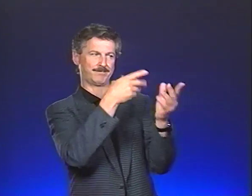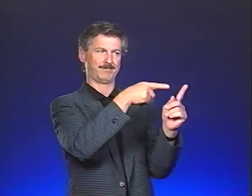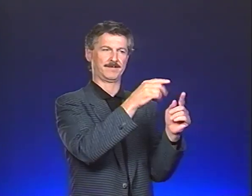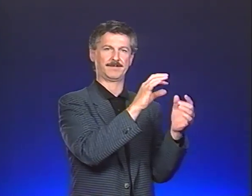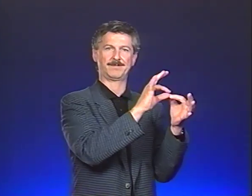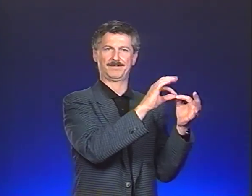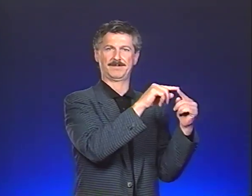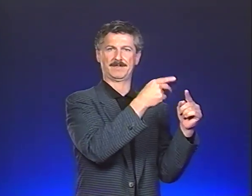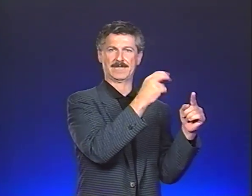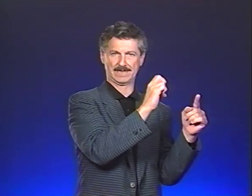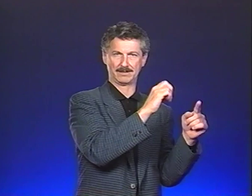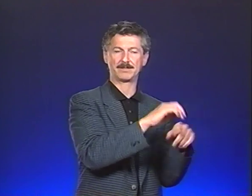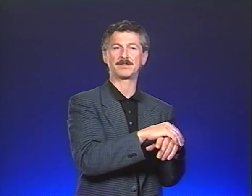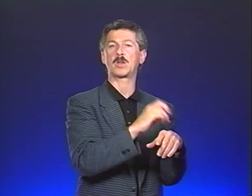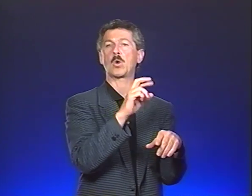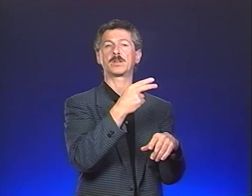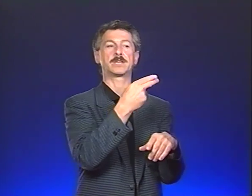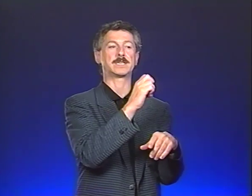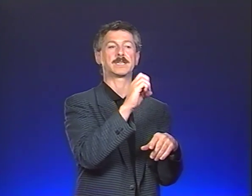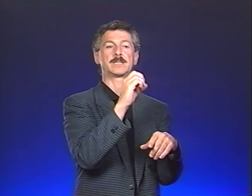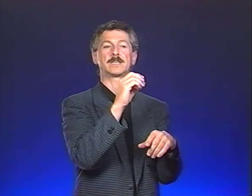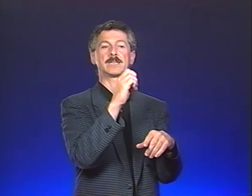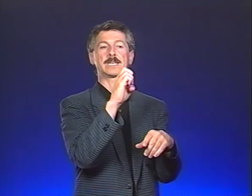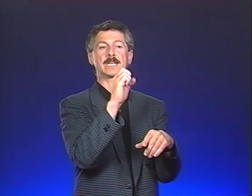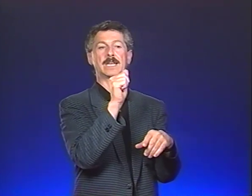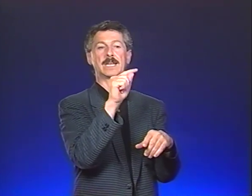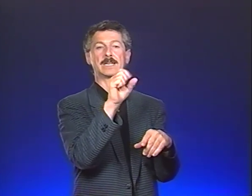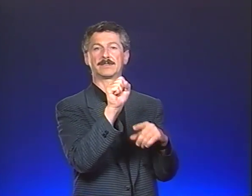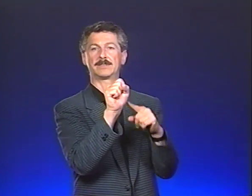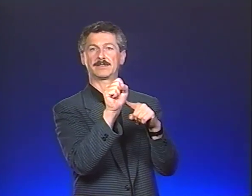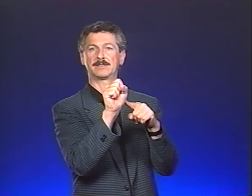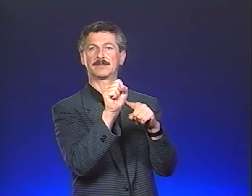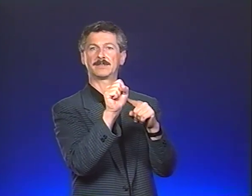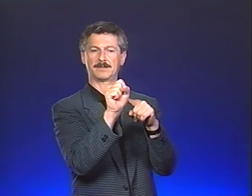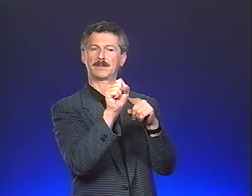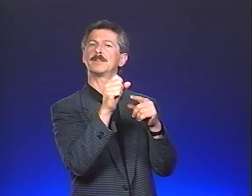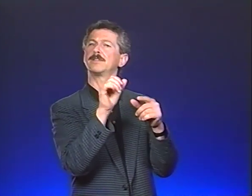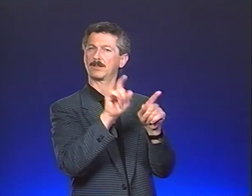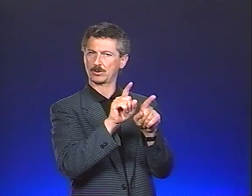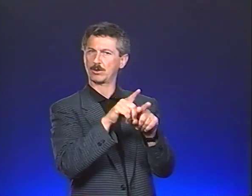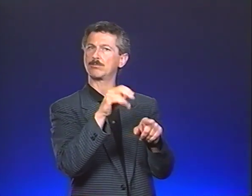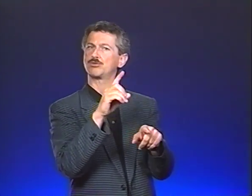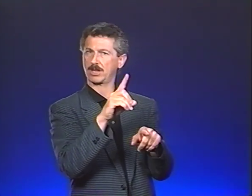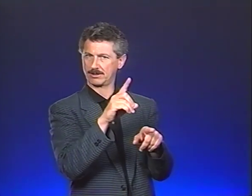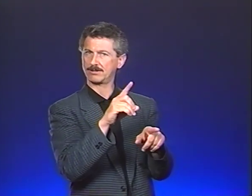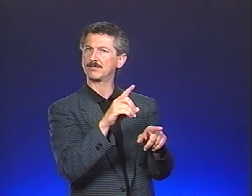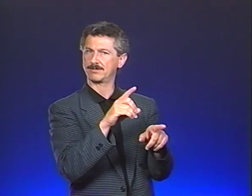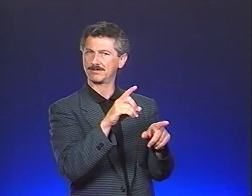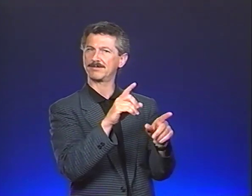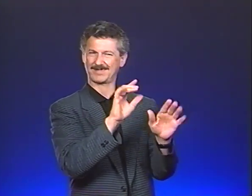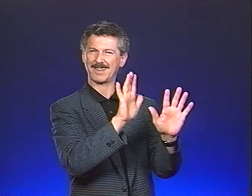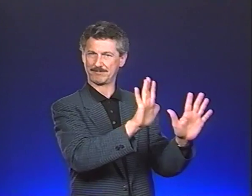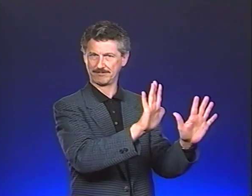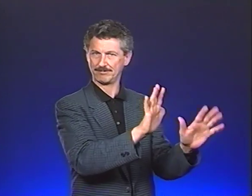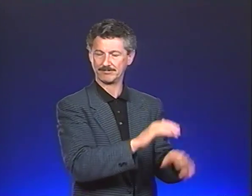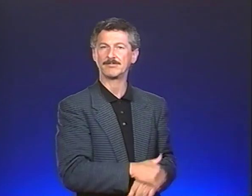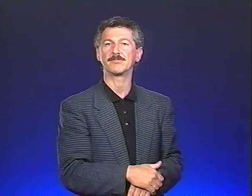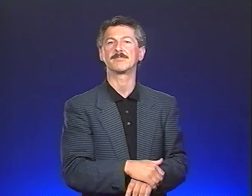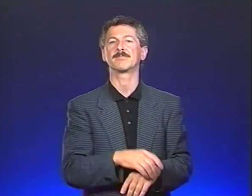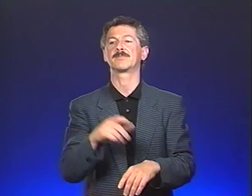Similarly, he is sick is the predicate modifying he. He eats is also the predicate relating